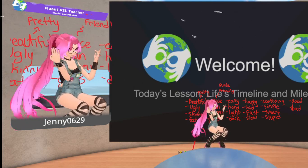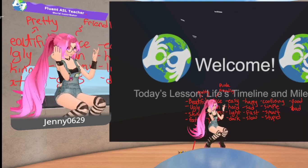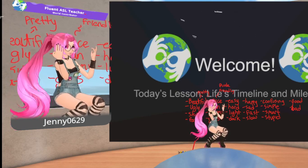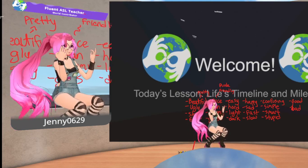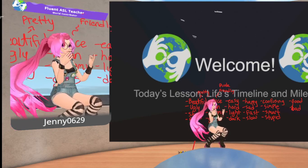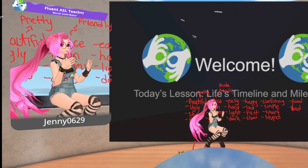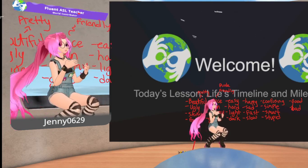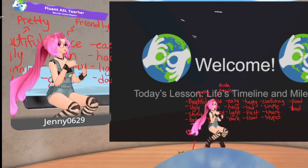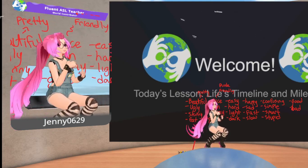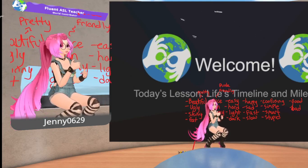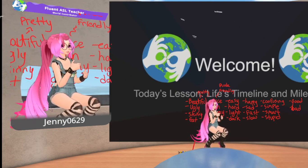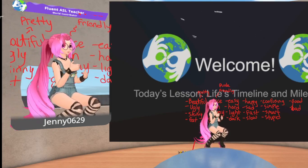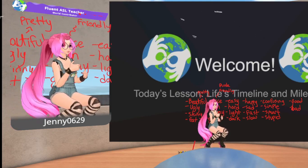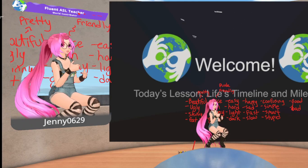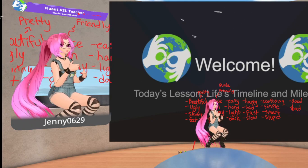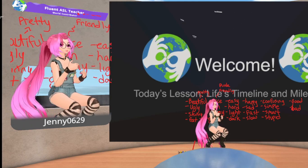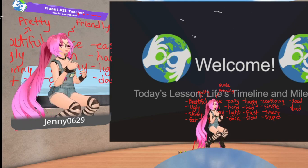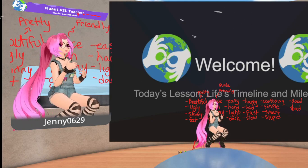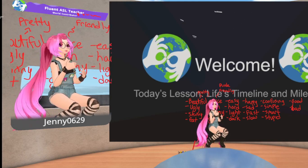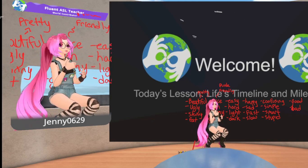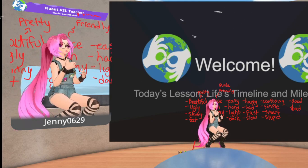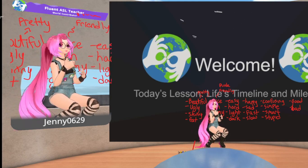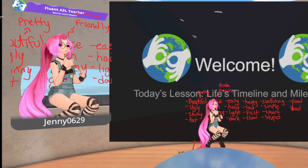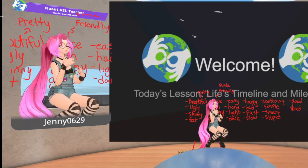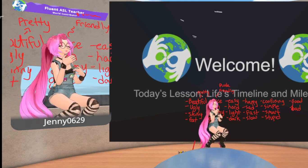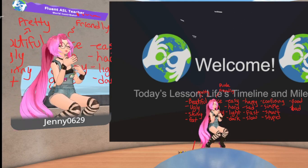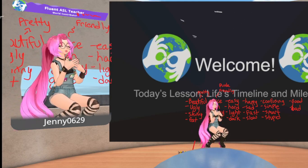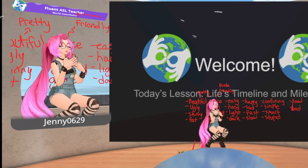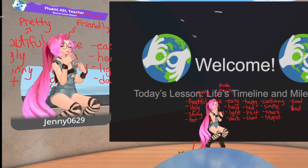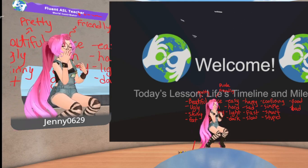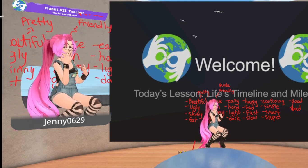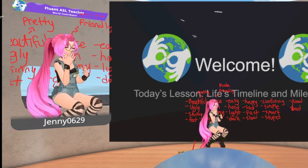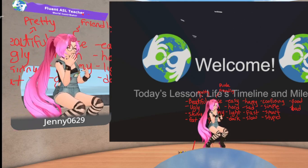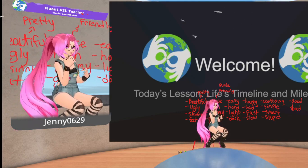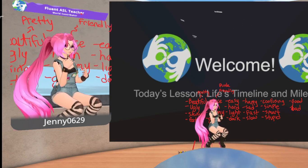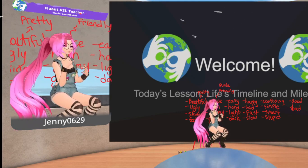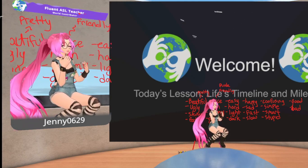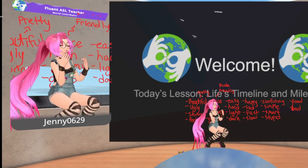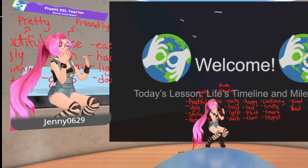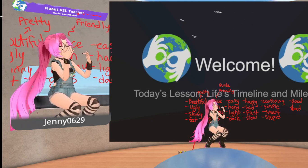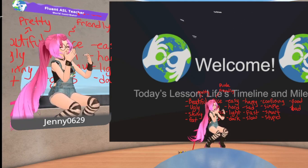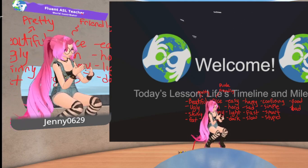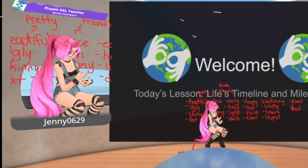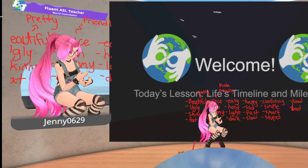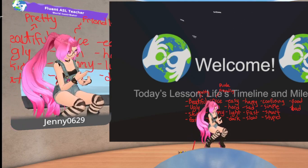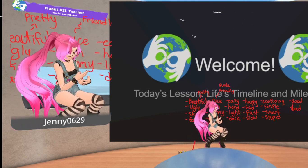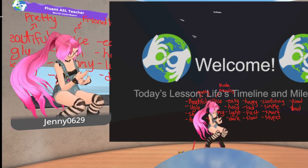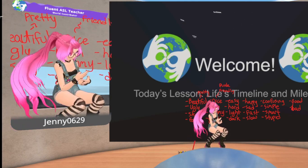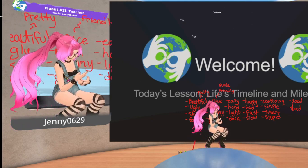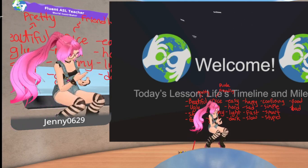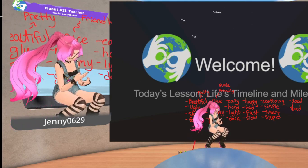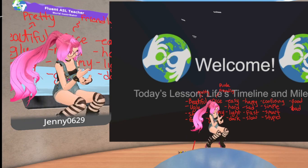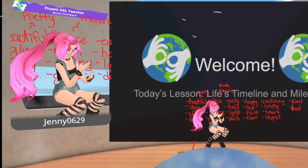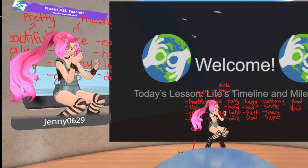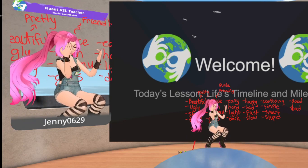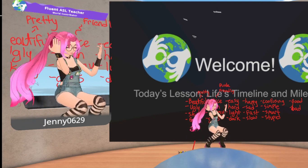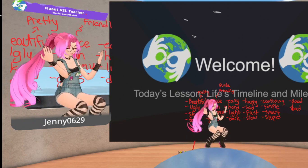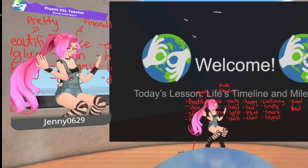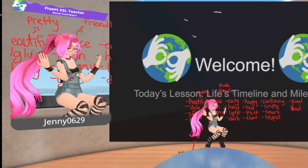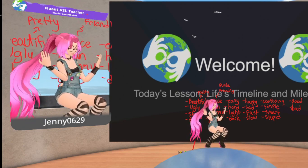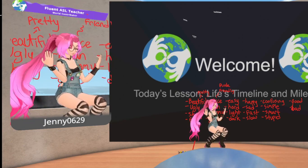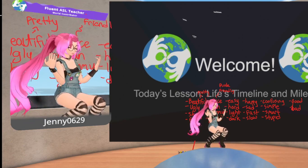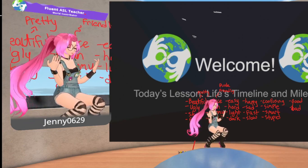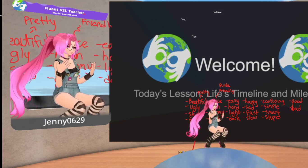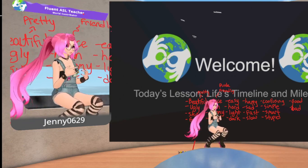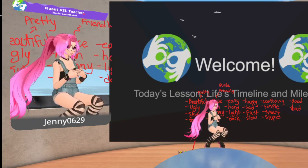and then they turned it on. If I'm describing the experience of it being dark and then becoming